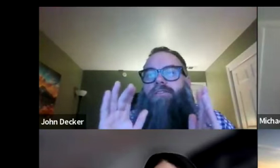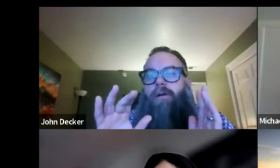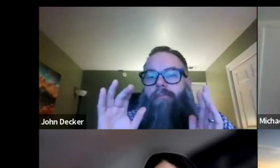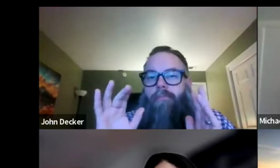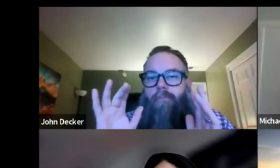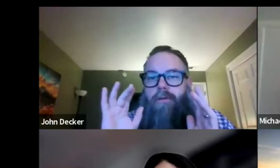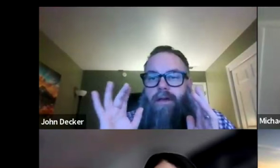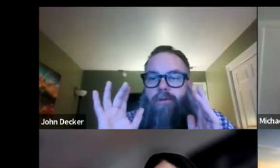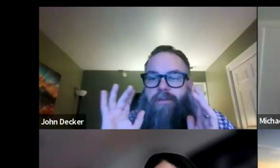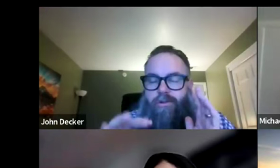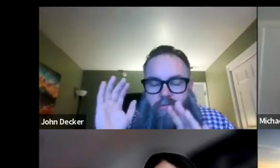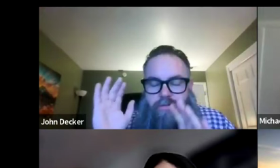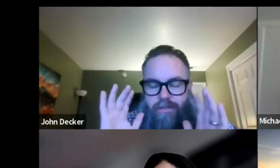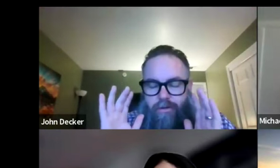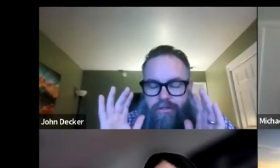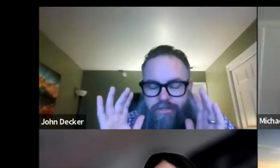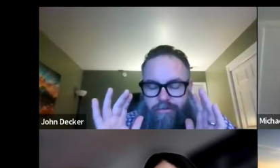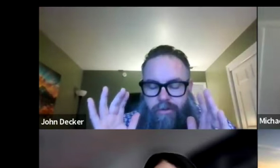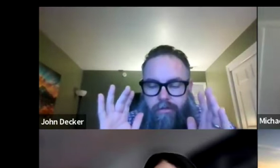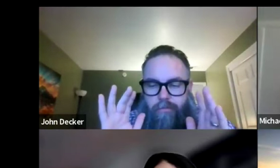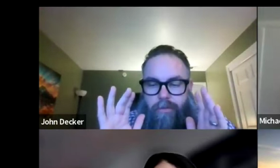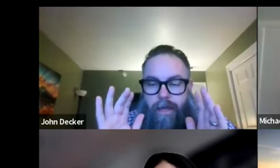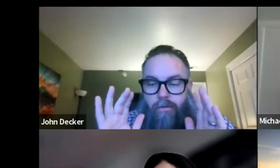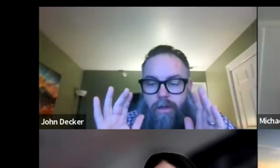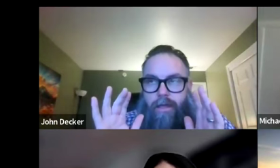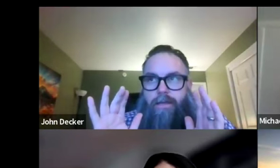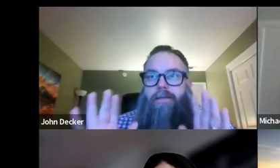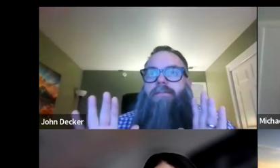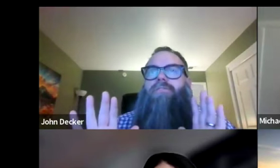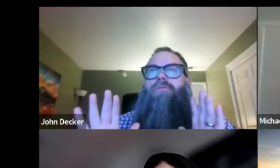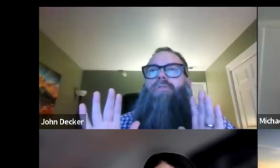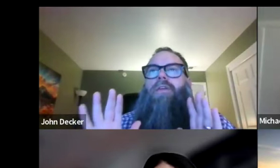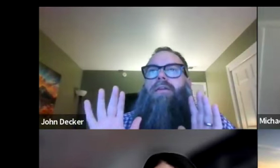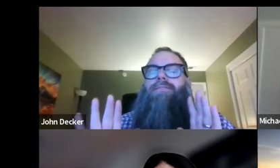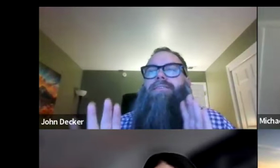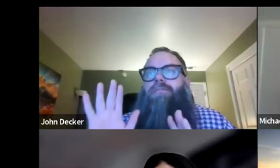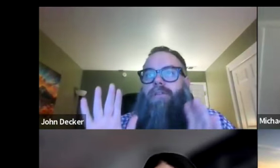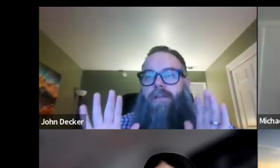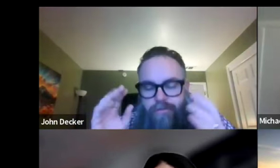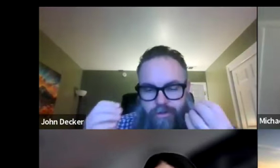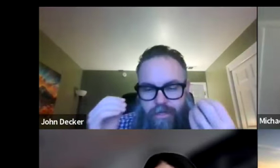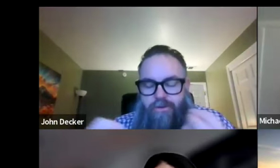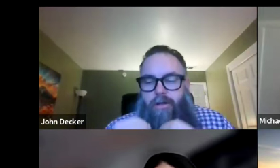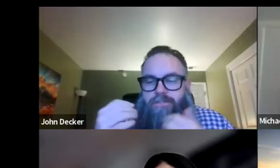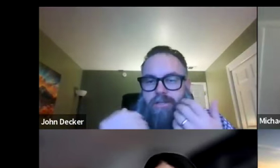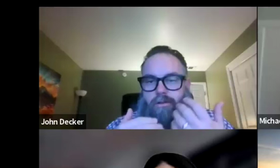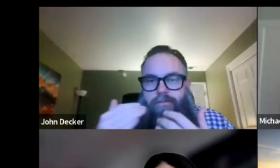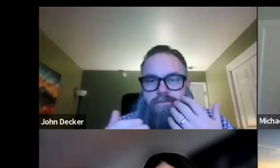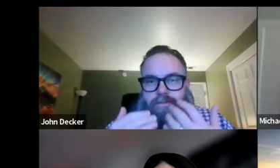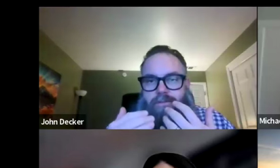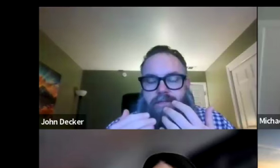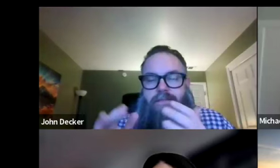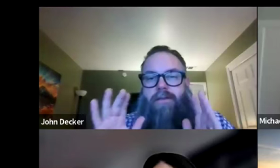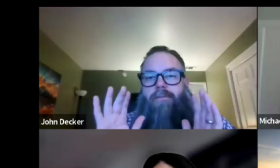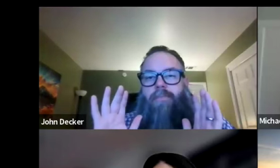Eric, and just Brandy one is more here. thing. So I want to make sure everyone's clear on this too. Now, so for the incentive and the terminology